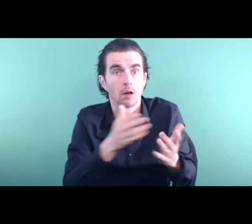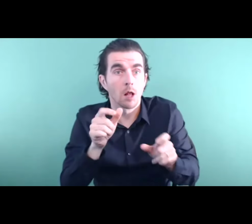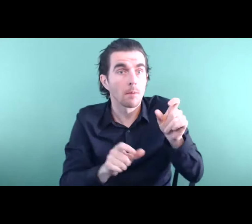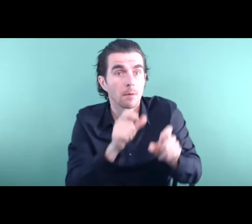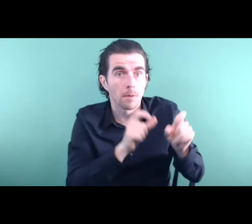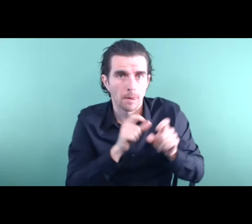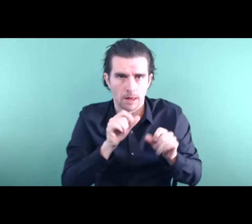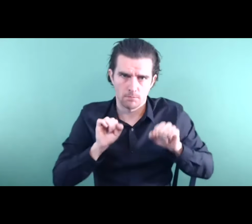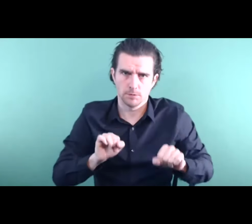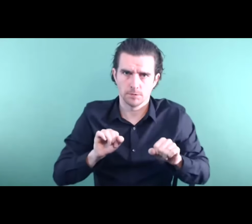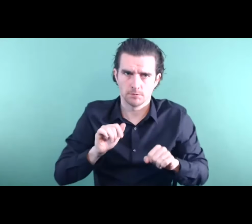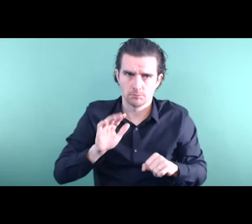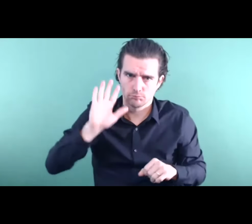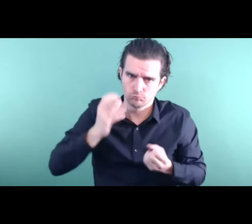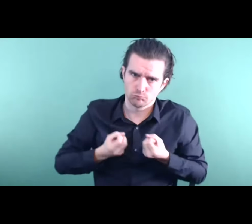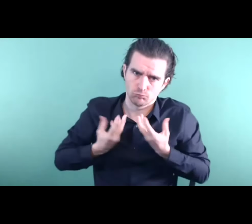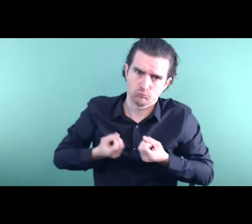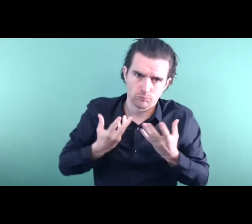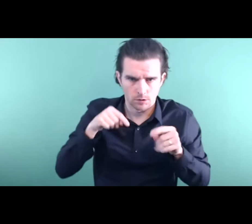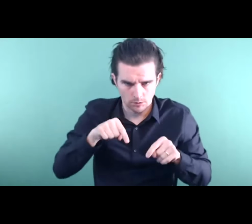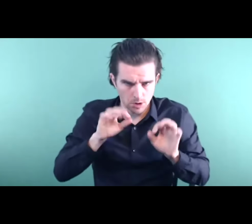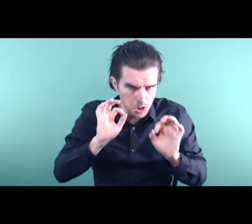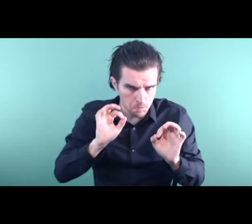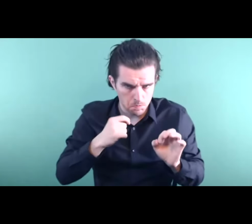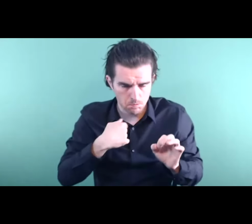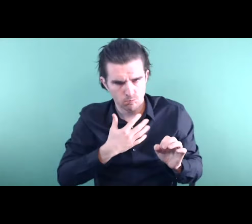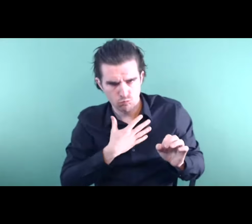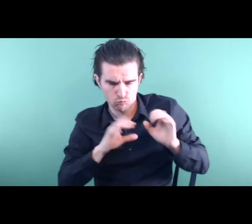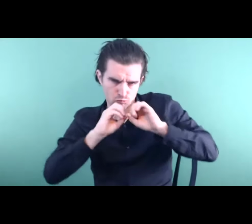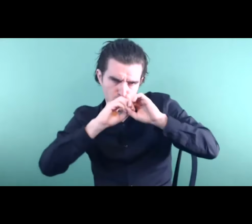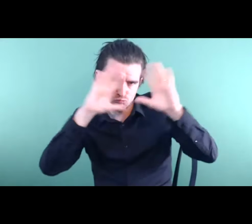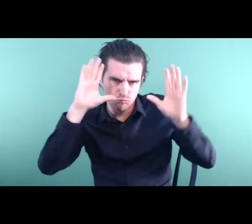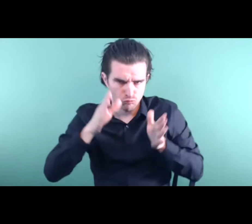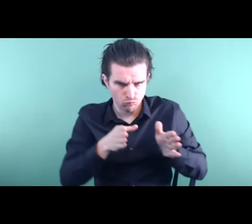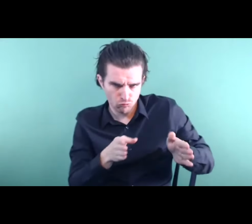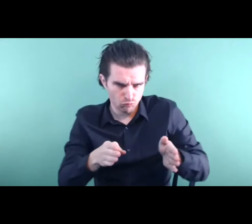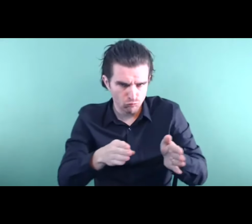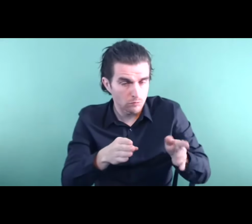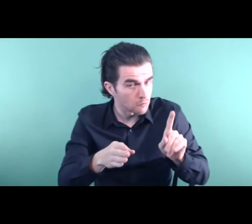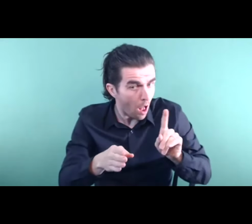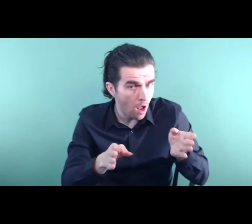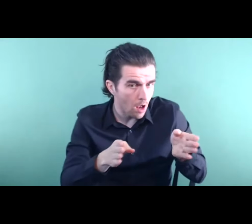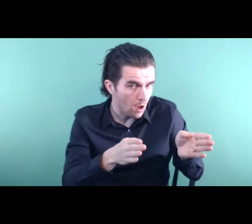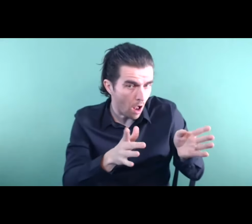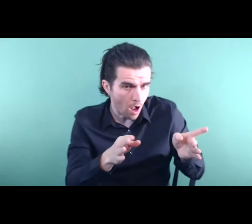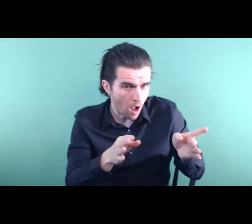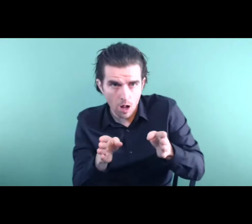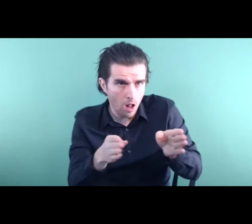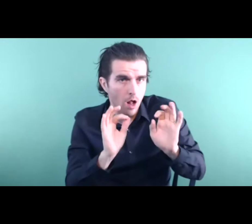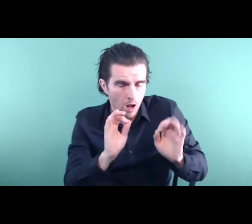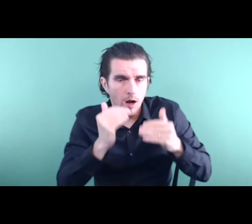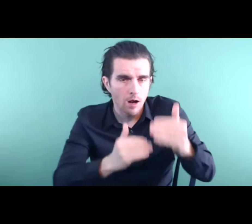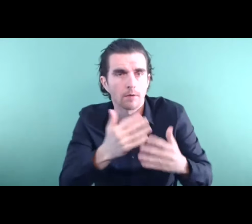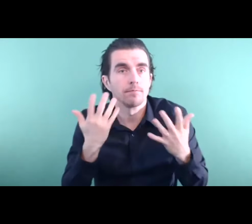So we have in the Commission and in the European Union really this legal obligation, and our internal processes are designed in the way that